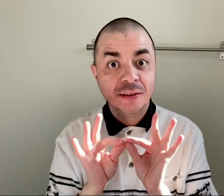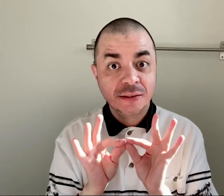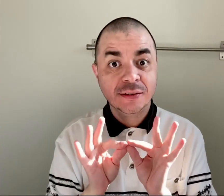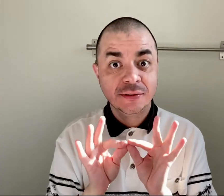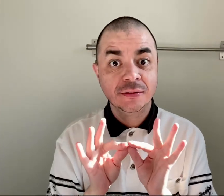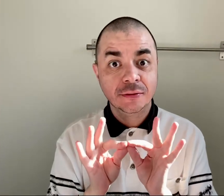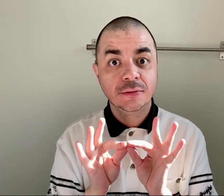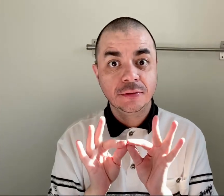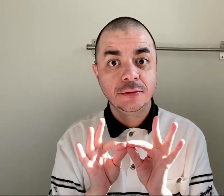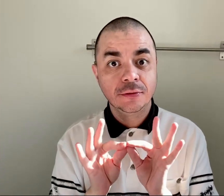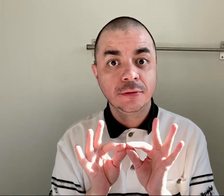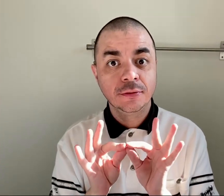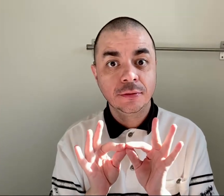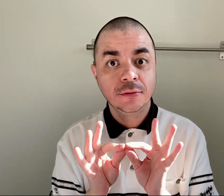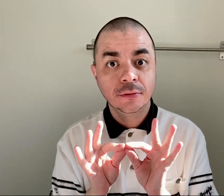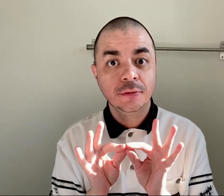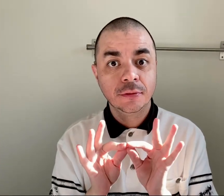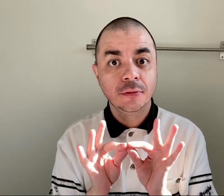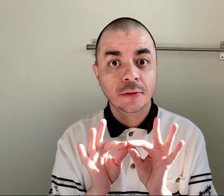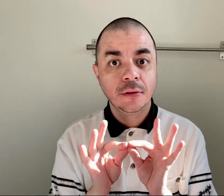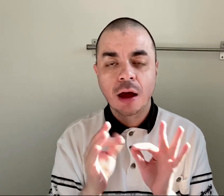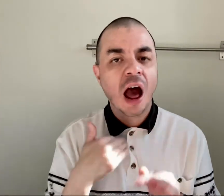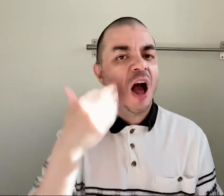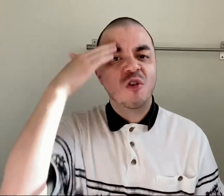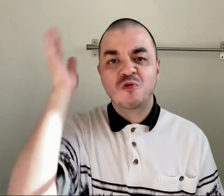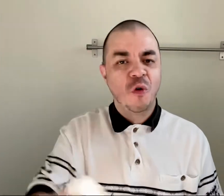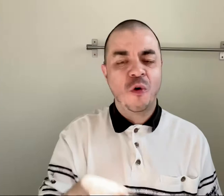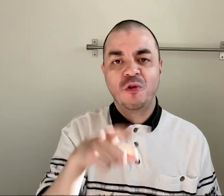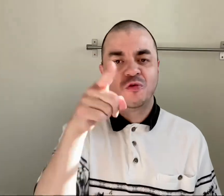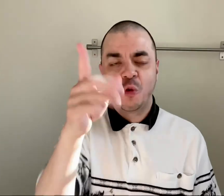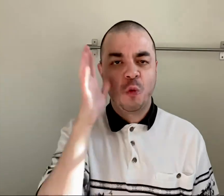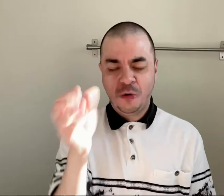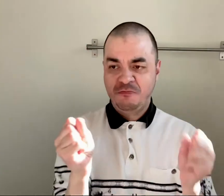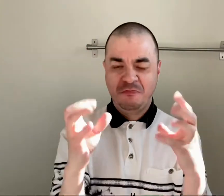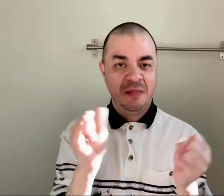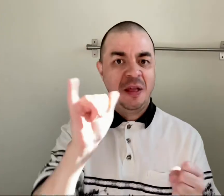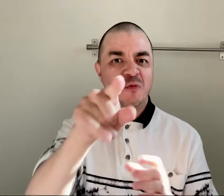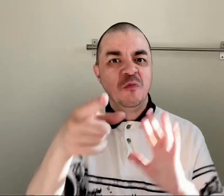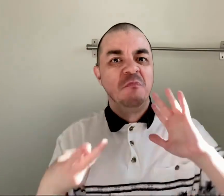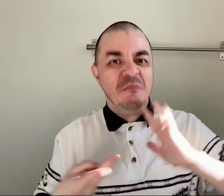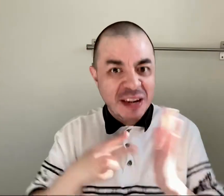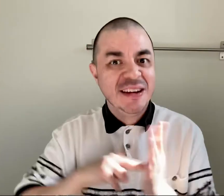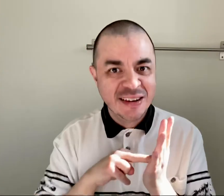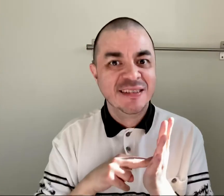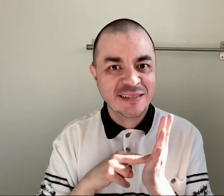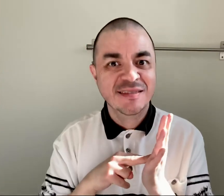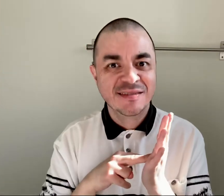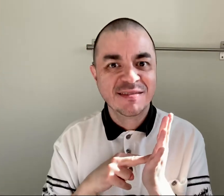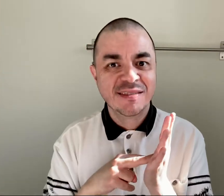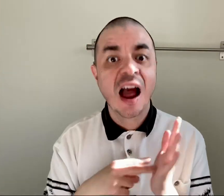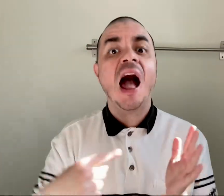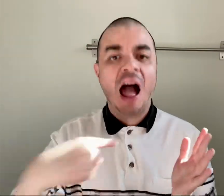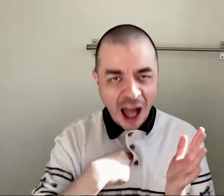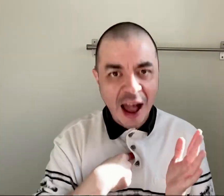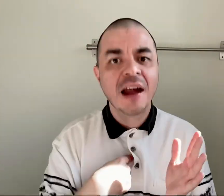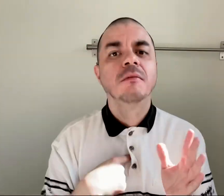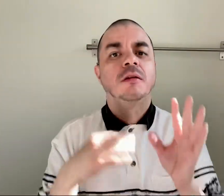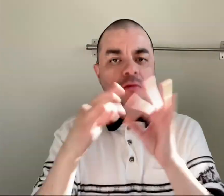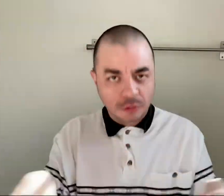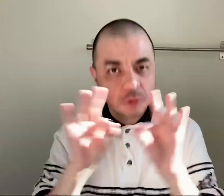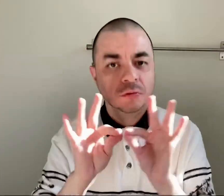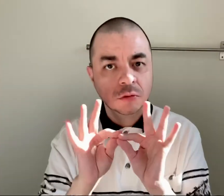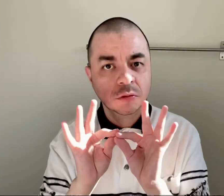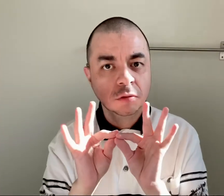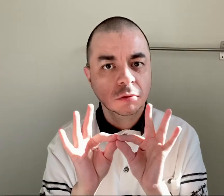and i know you will always say it like you mean it i'm worth